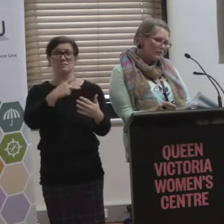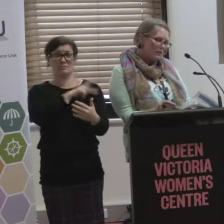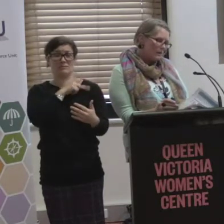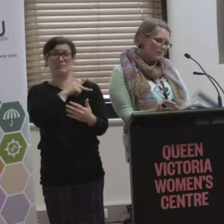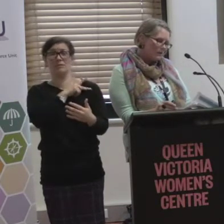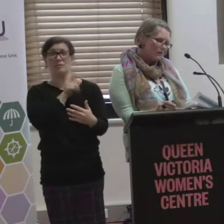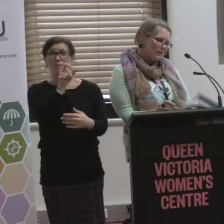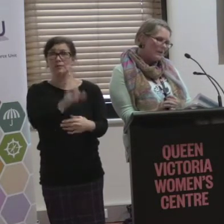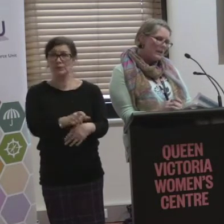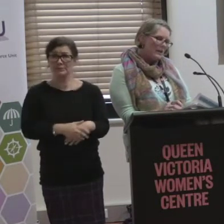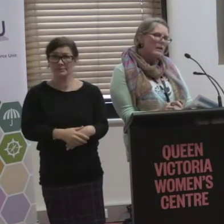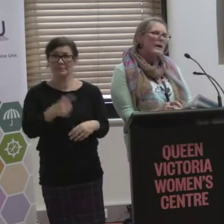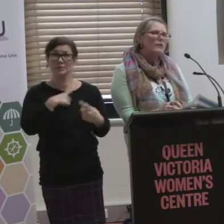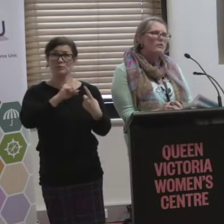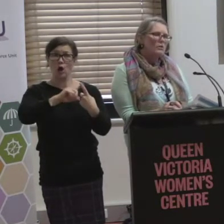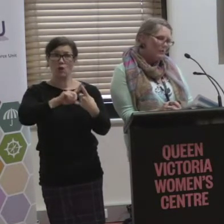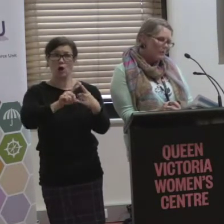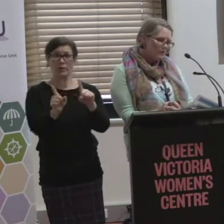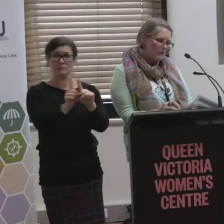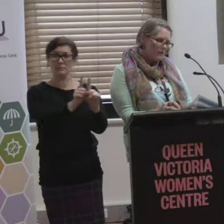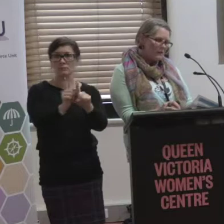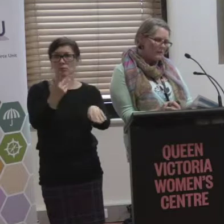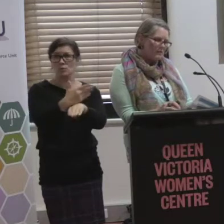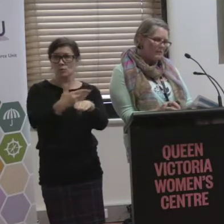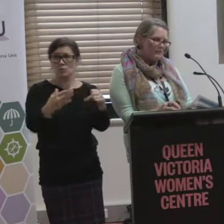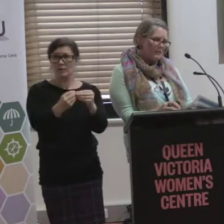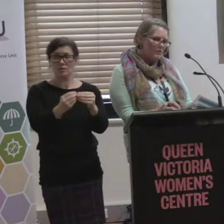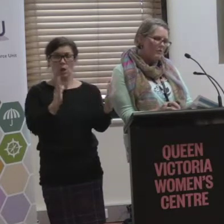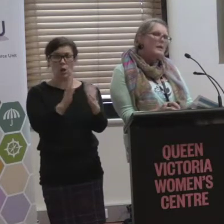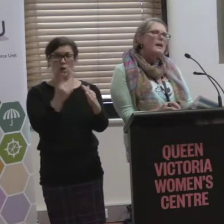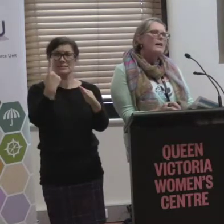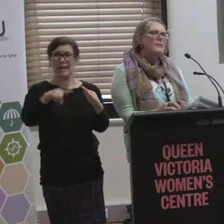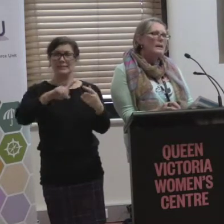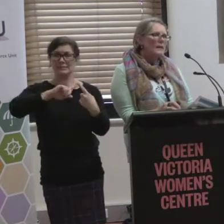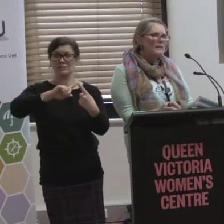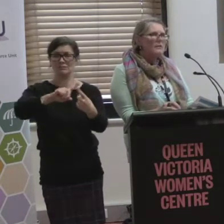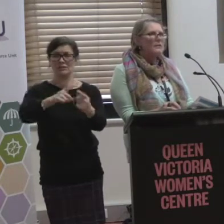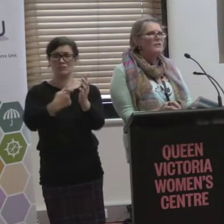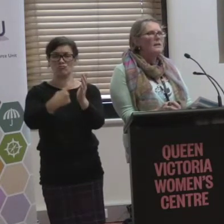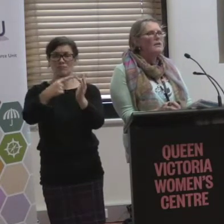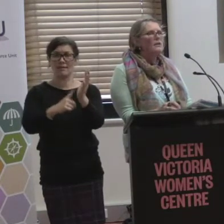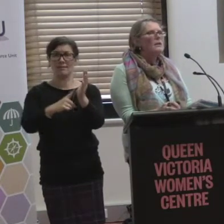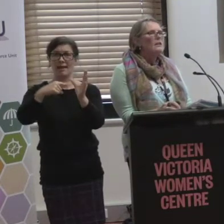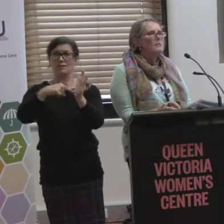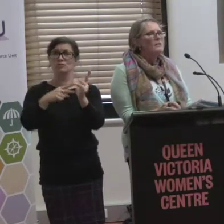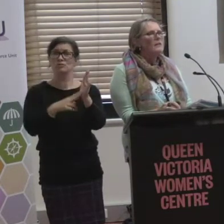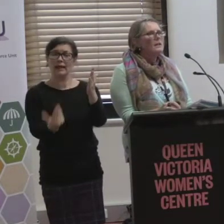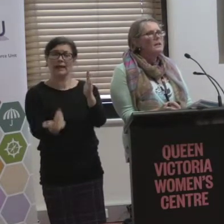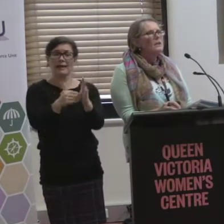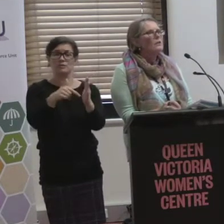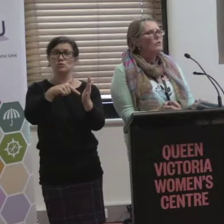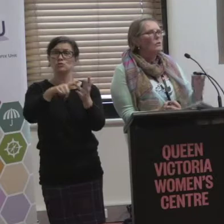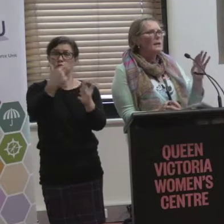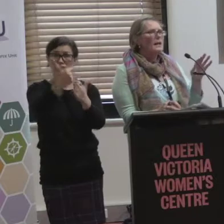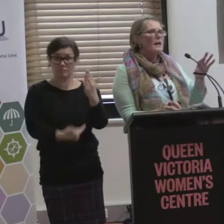and continuing relation. Now again, the terminology of close and continuing relation has been added to this legislation